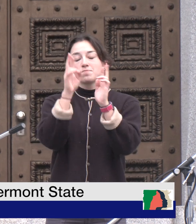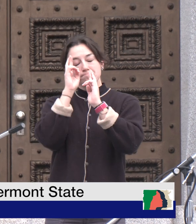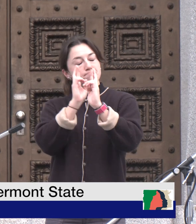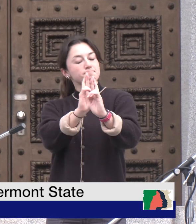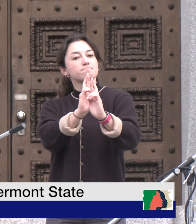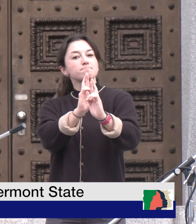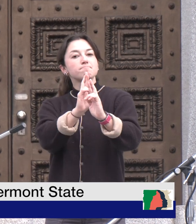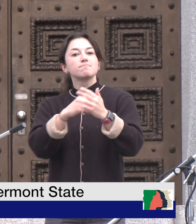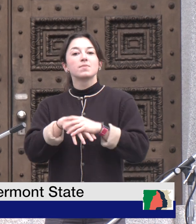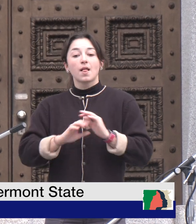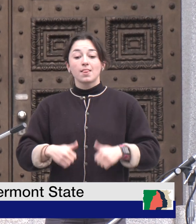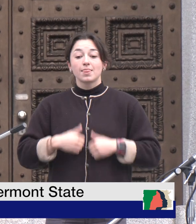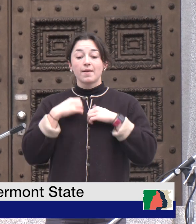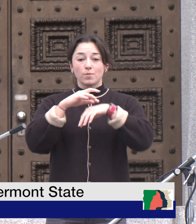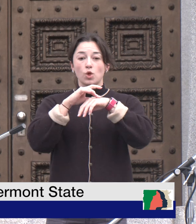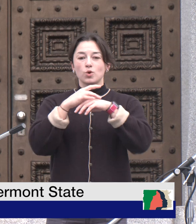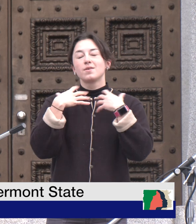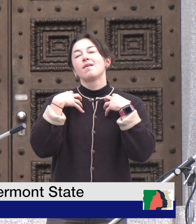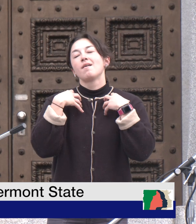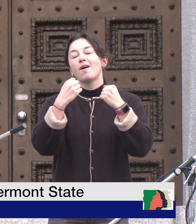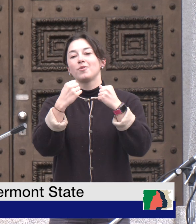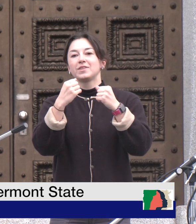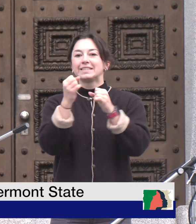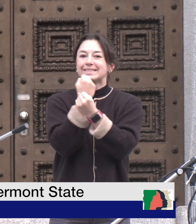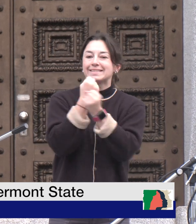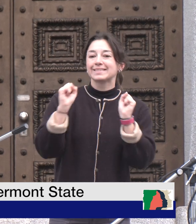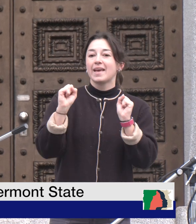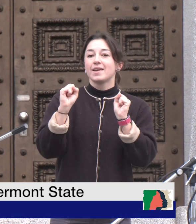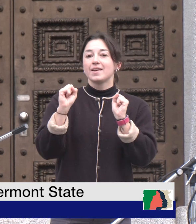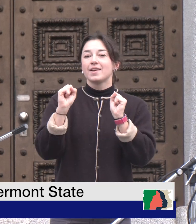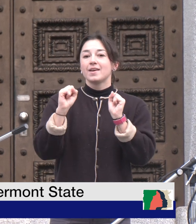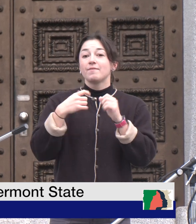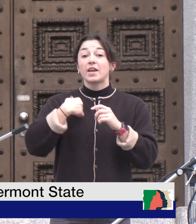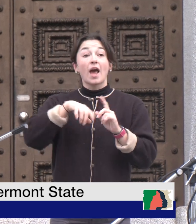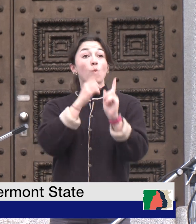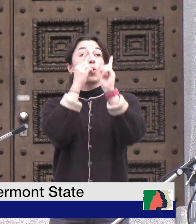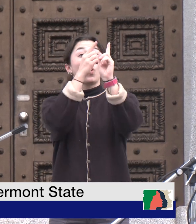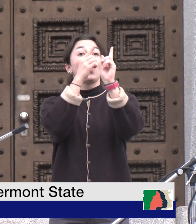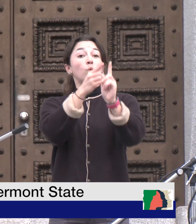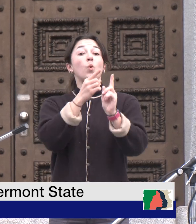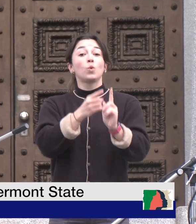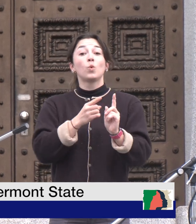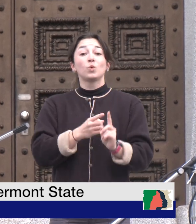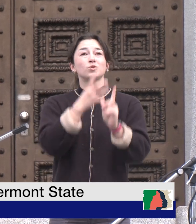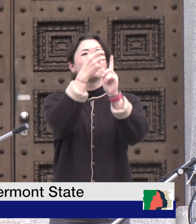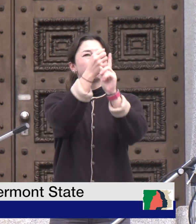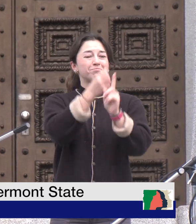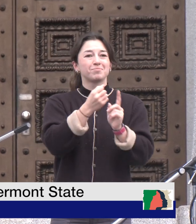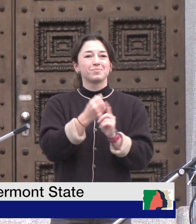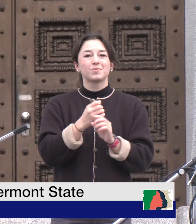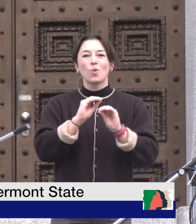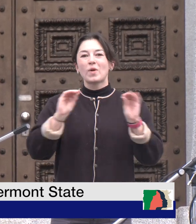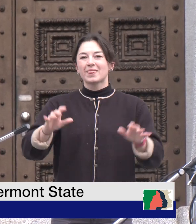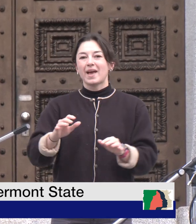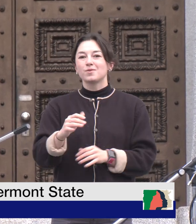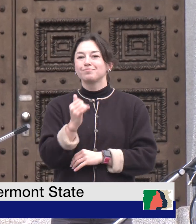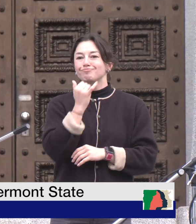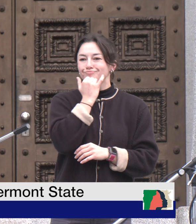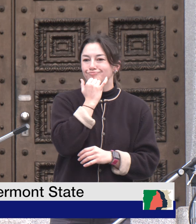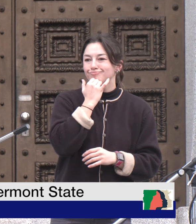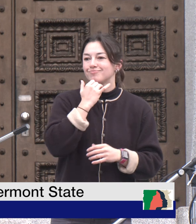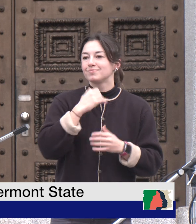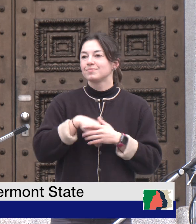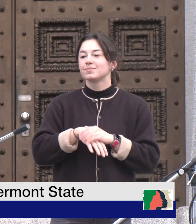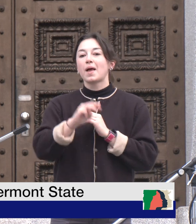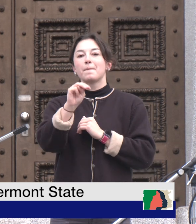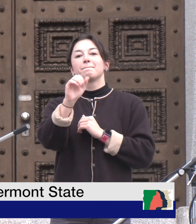on a healthy planet, and the right to pursue our own destinies without punishment. Malala